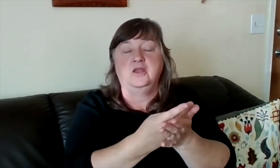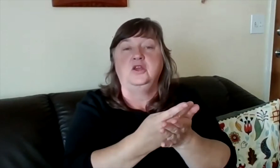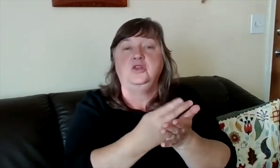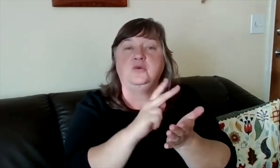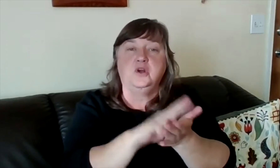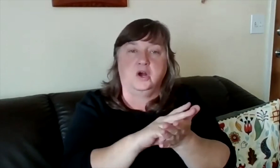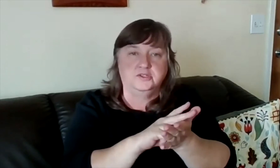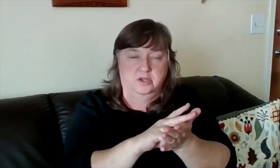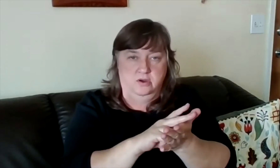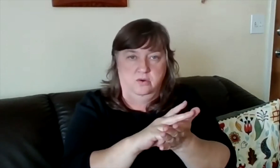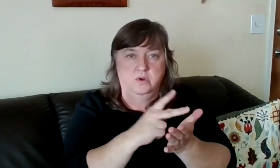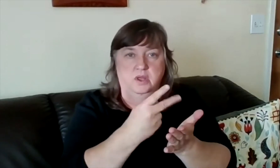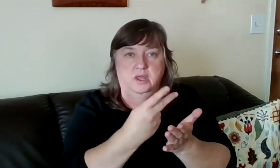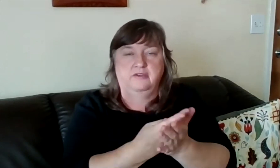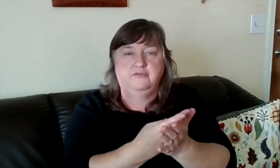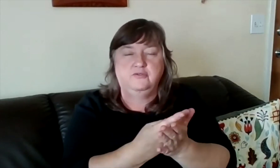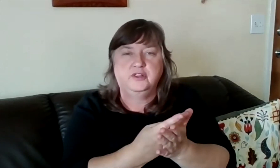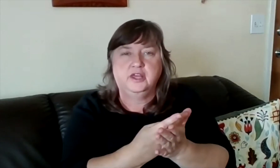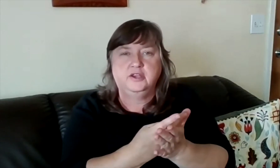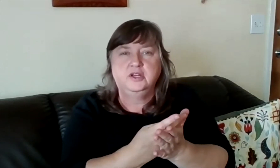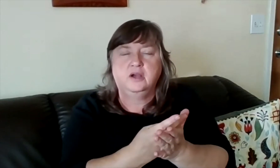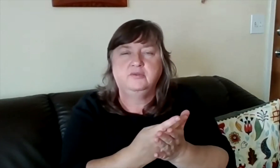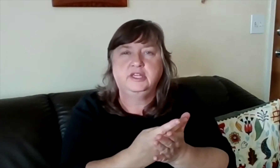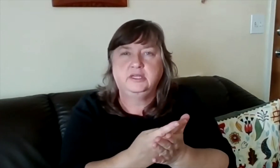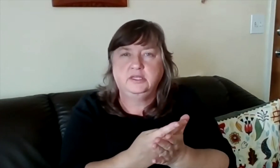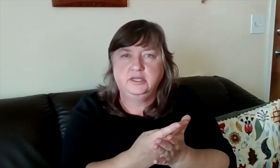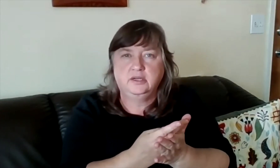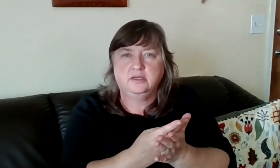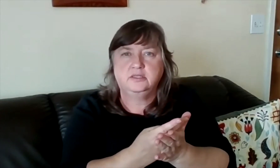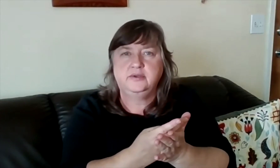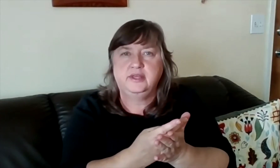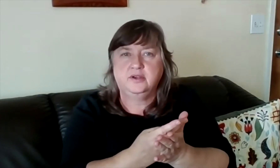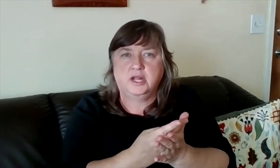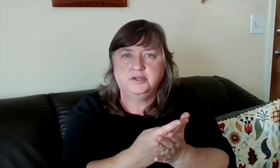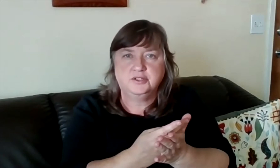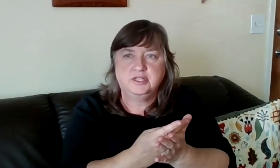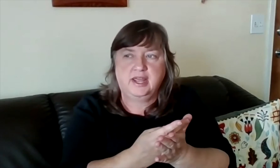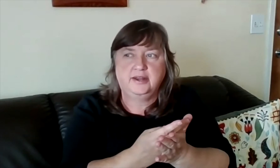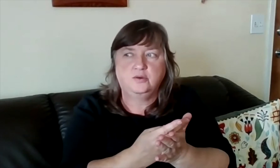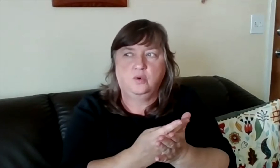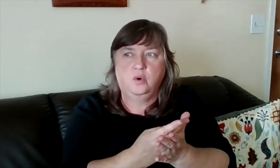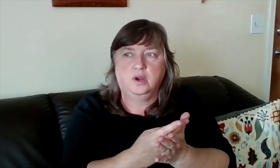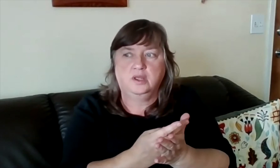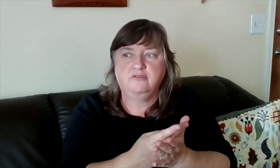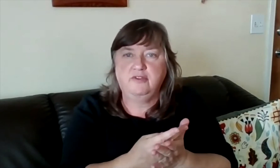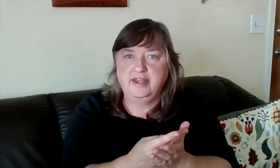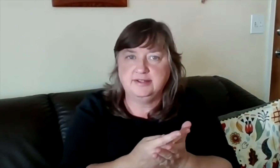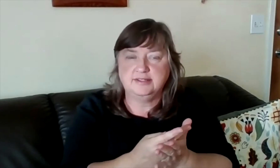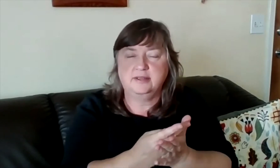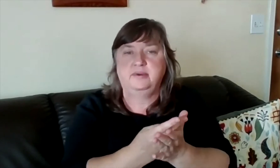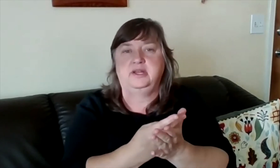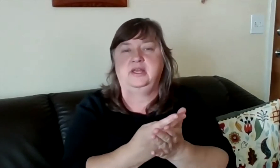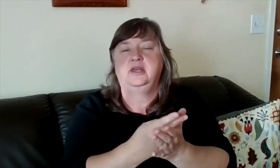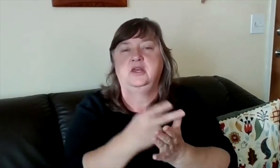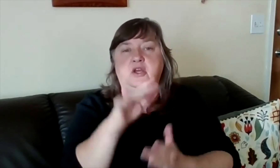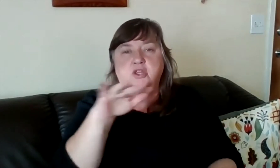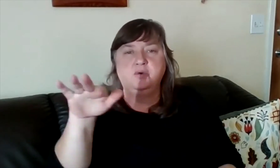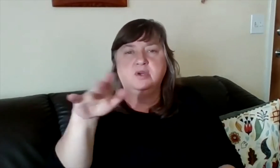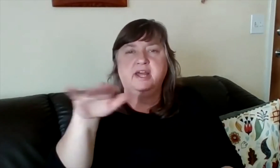You can also, if you feel like you're not really clear to either understand or convey it to somebody, you can ask